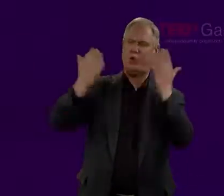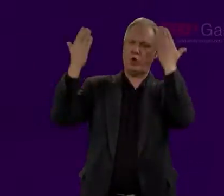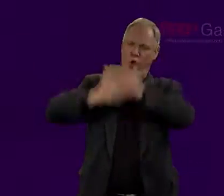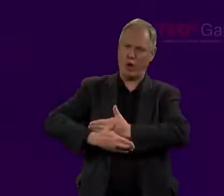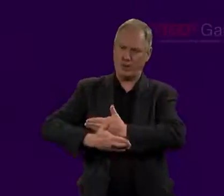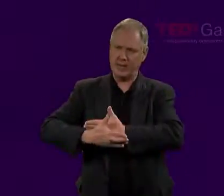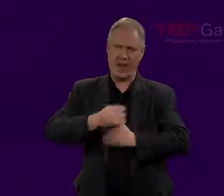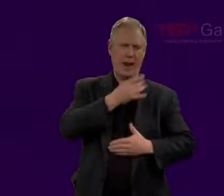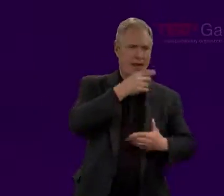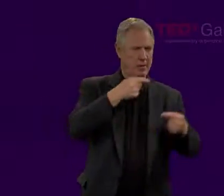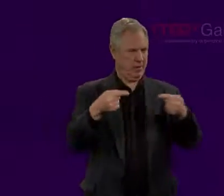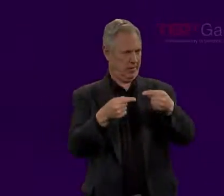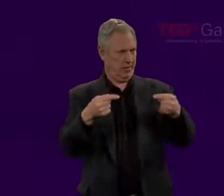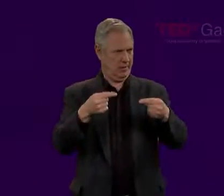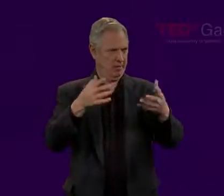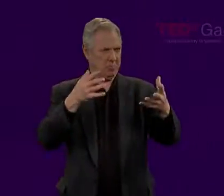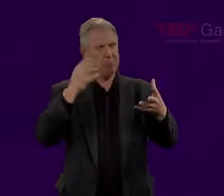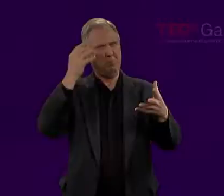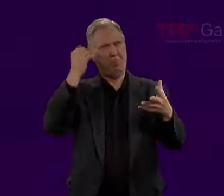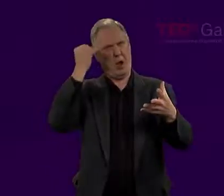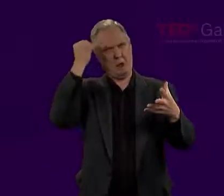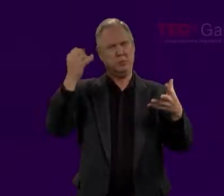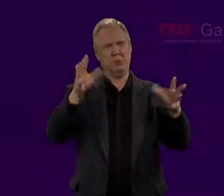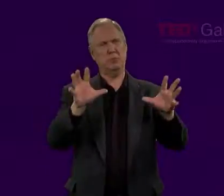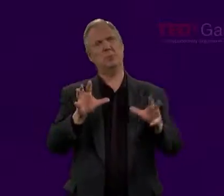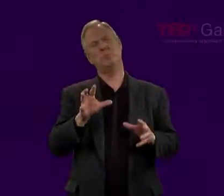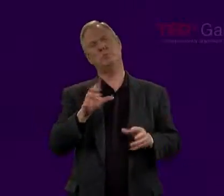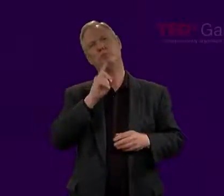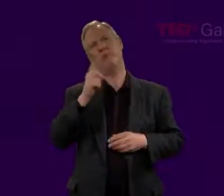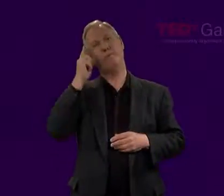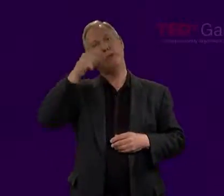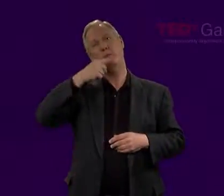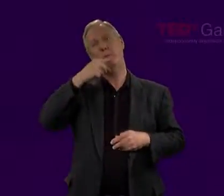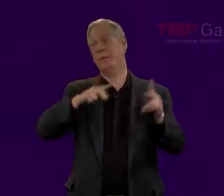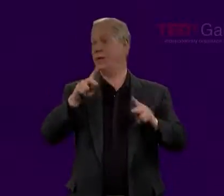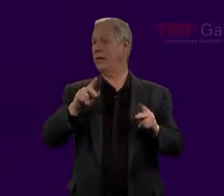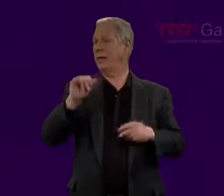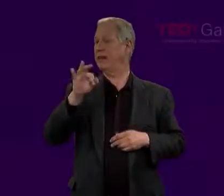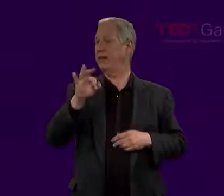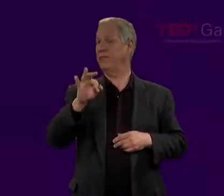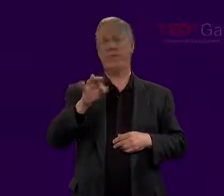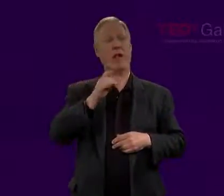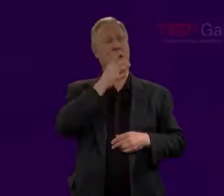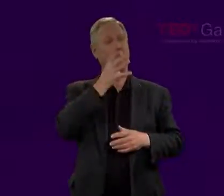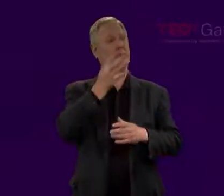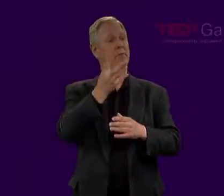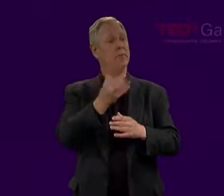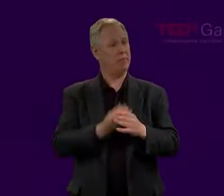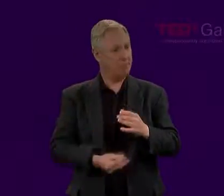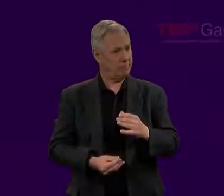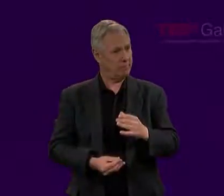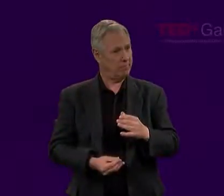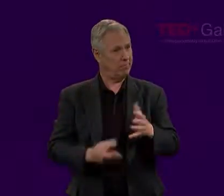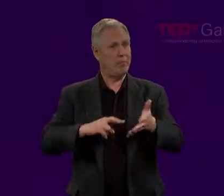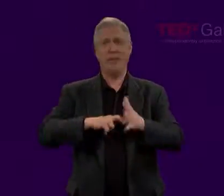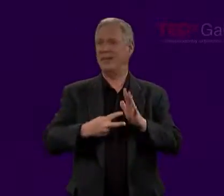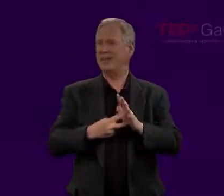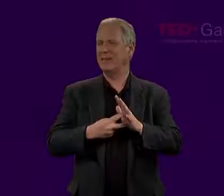light means there's some darkness there. For hearing people,